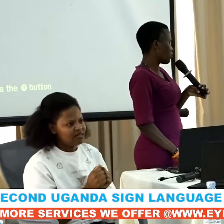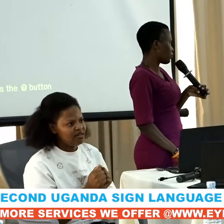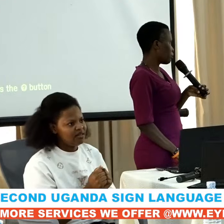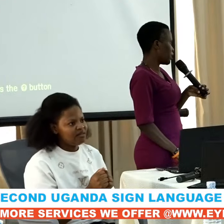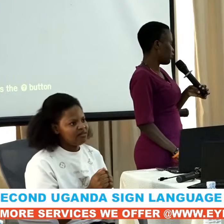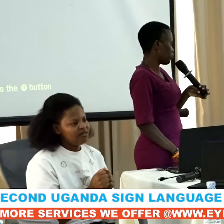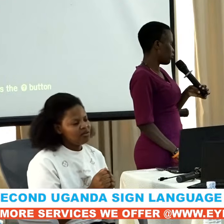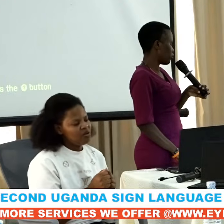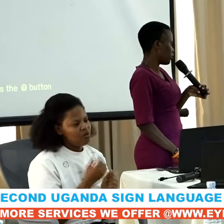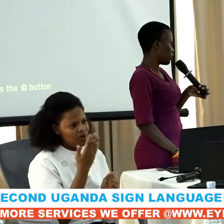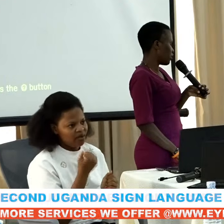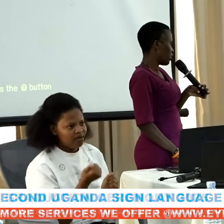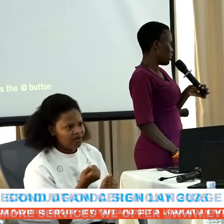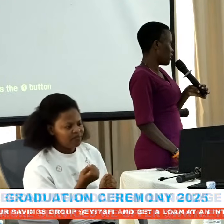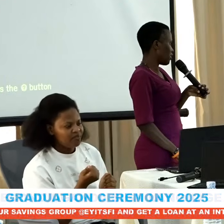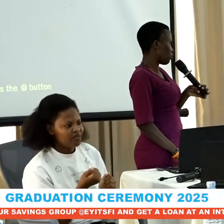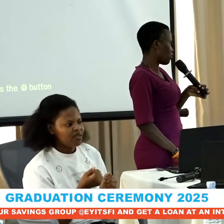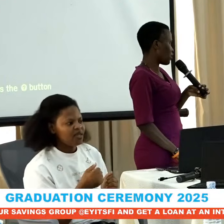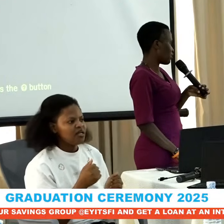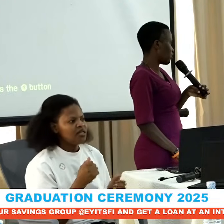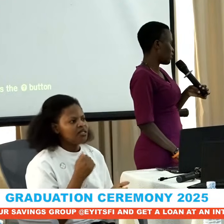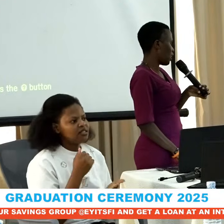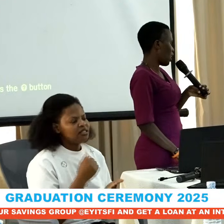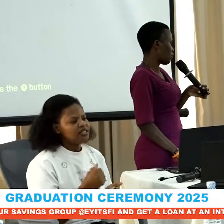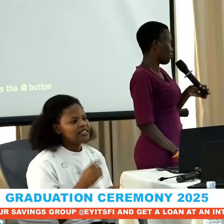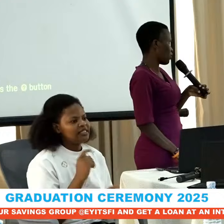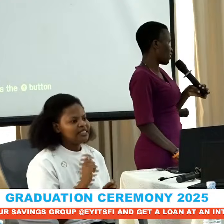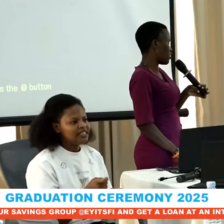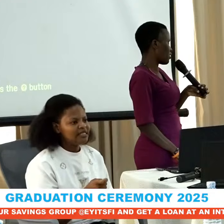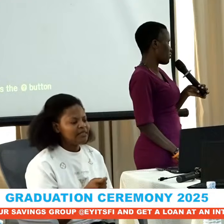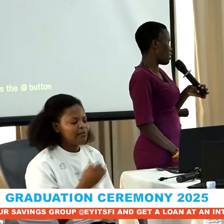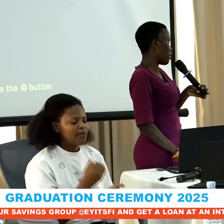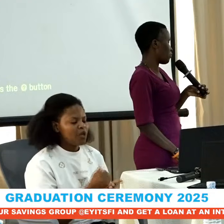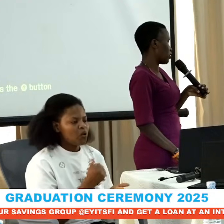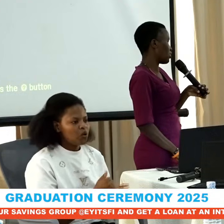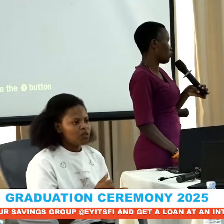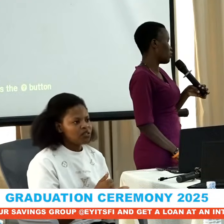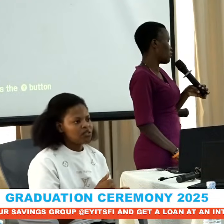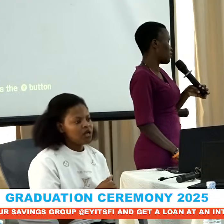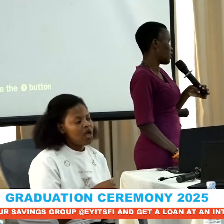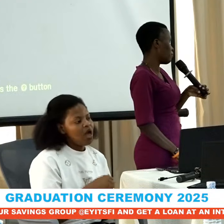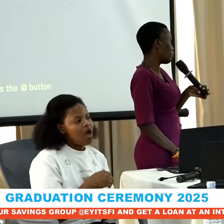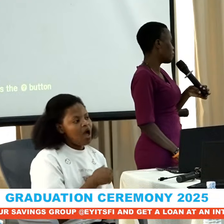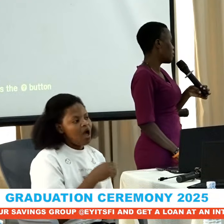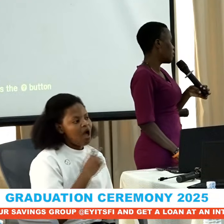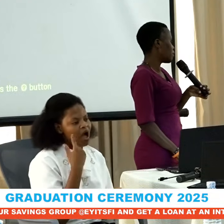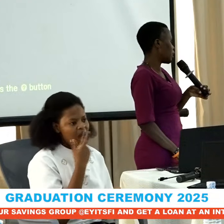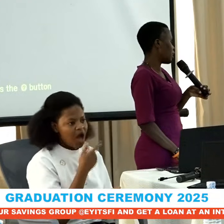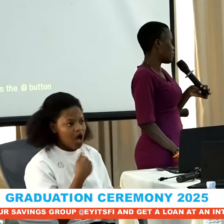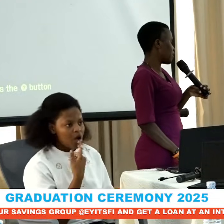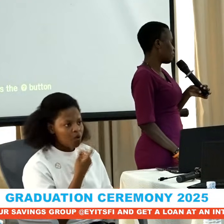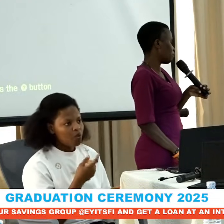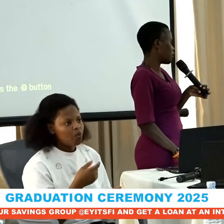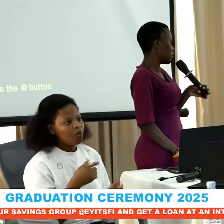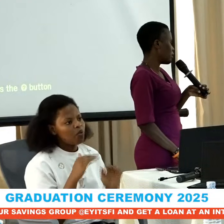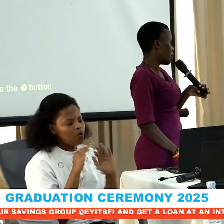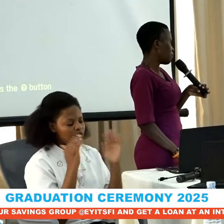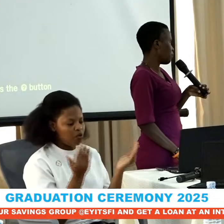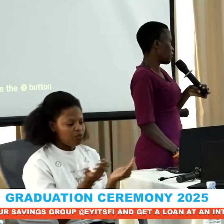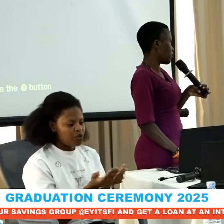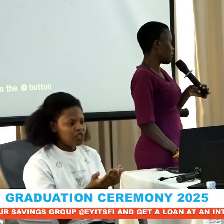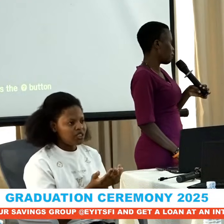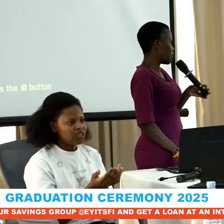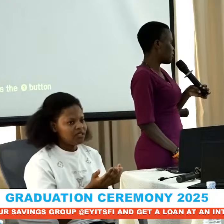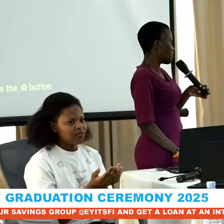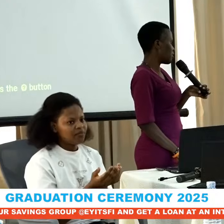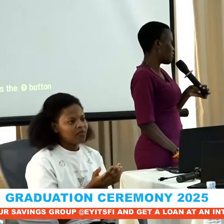the discrimination in the society, how society takes them, how society treats them, regards them to be people